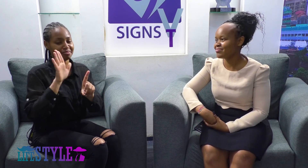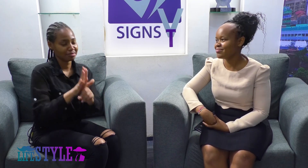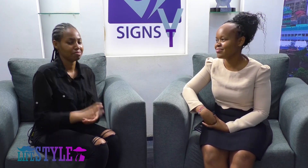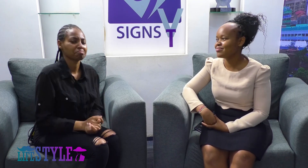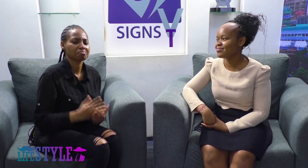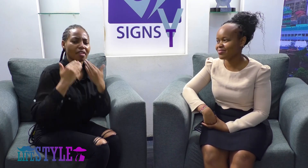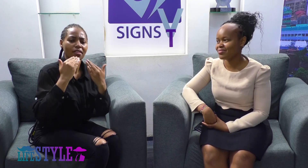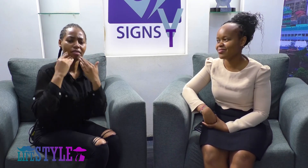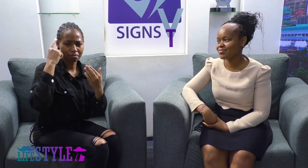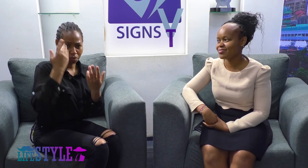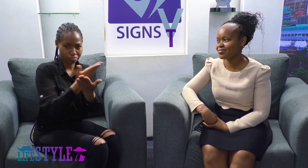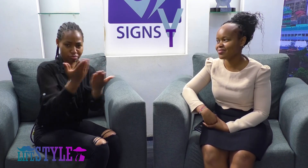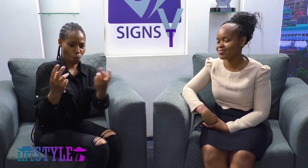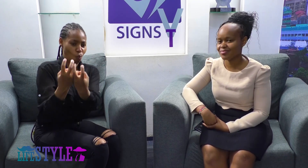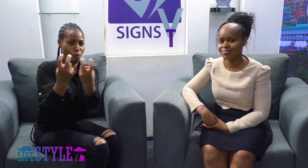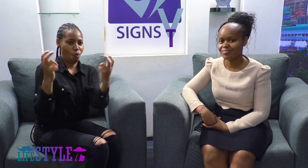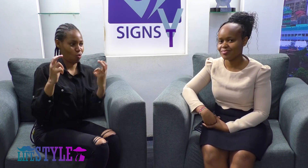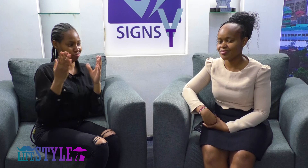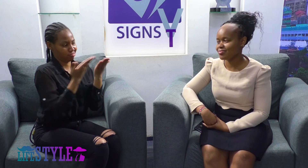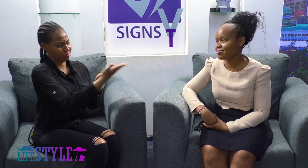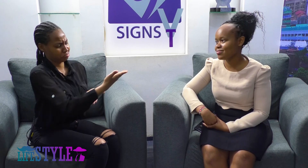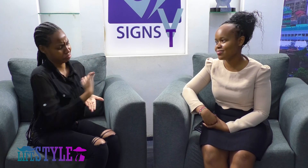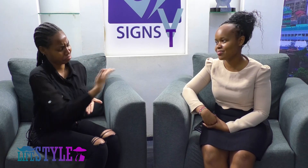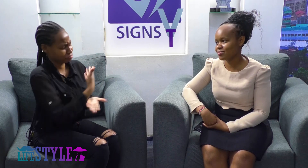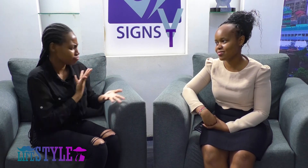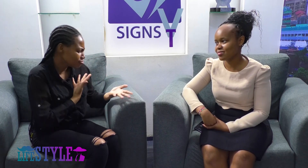very good inspiration. Thank you, viewers, for joining us and